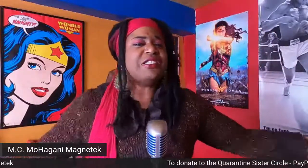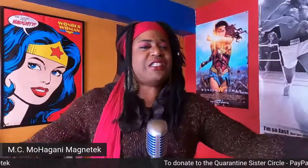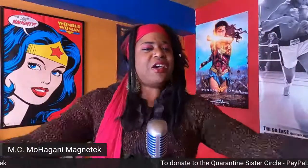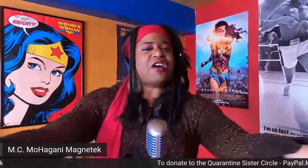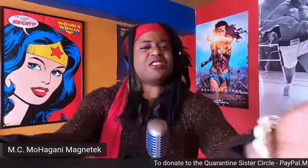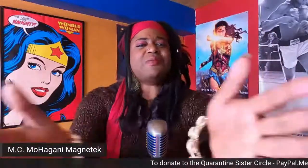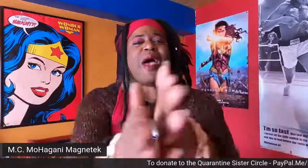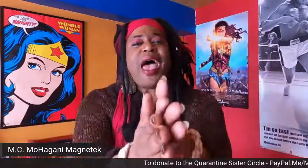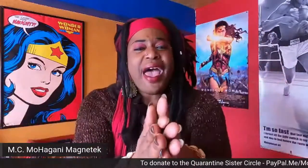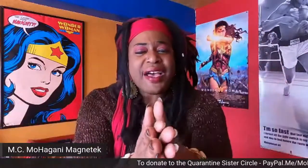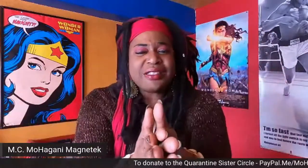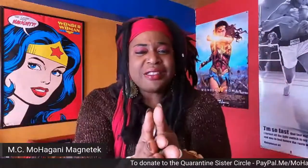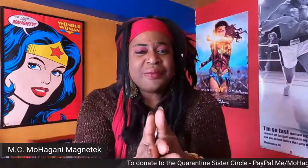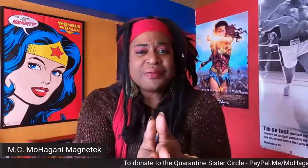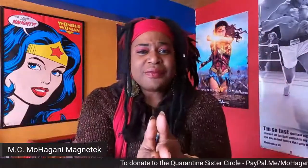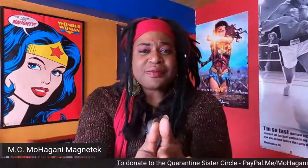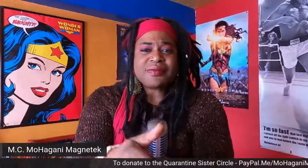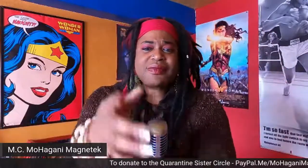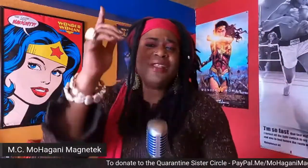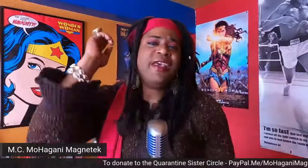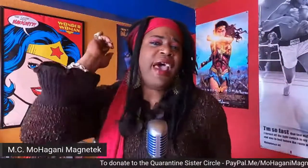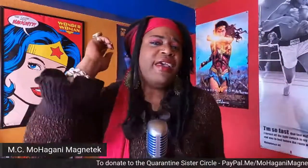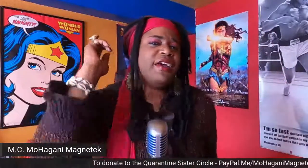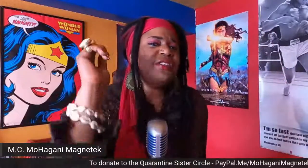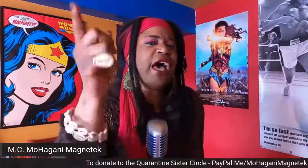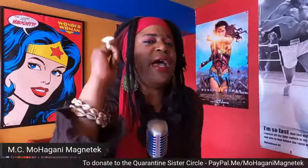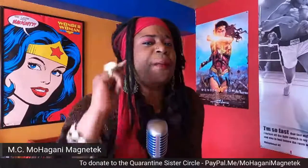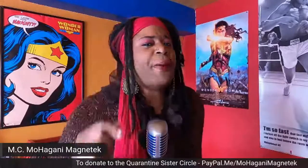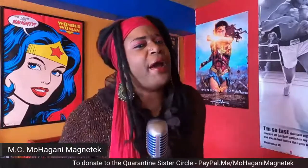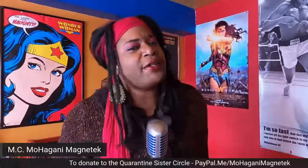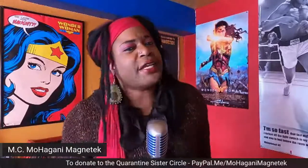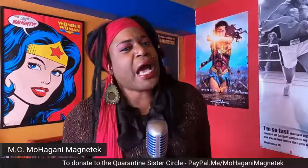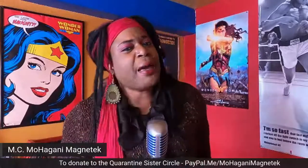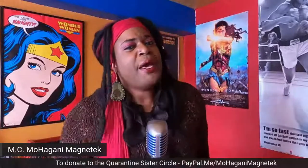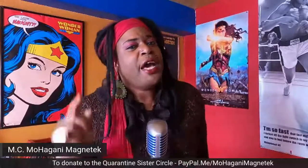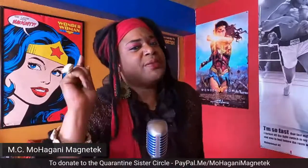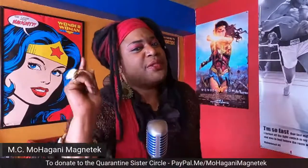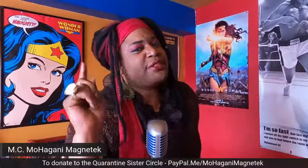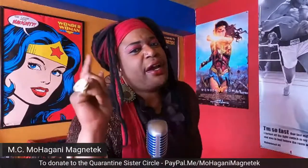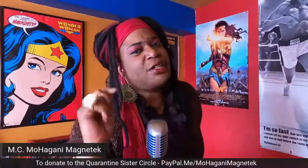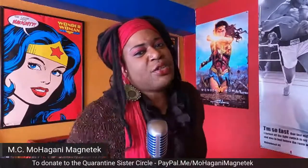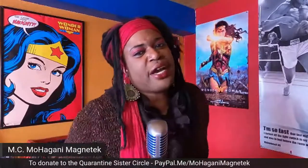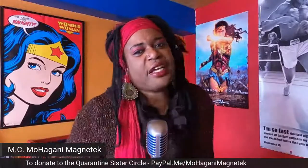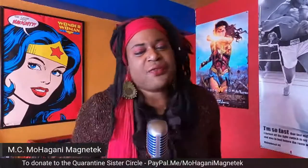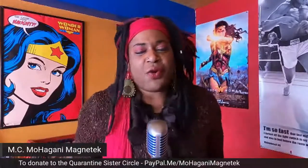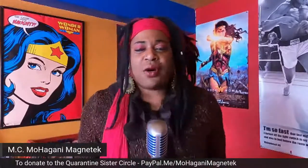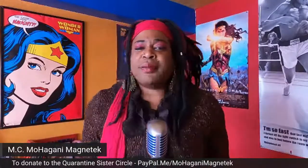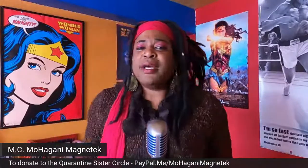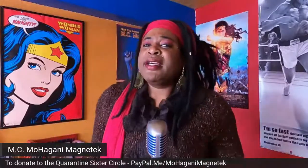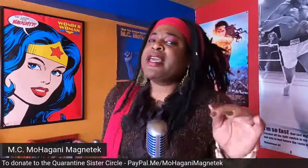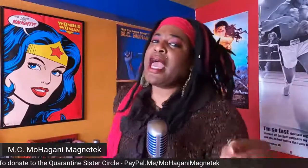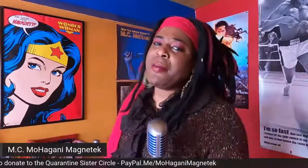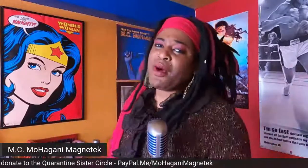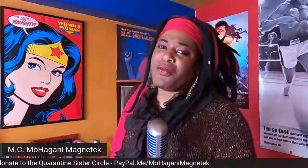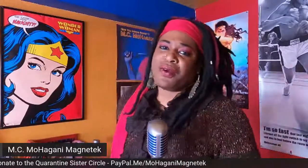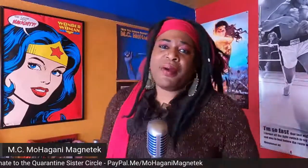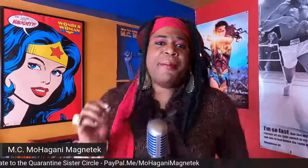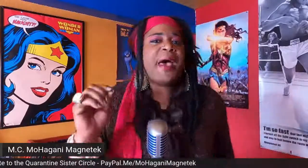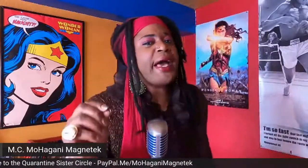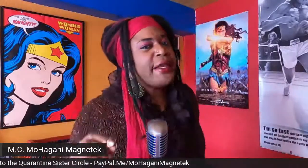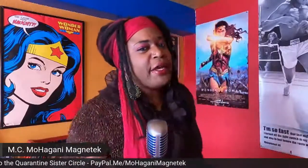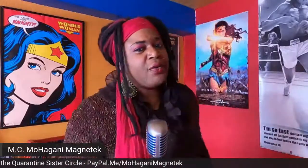It's like She-Hulk smash. And your entire paradigm has been terror transformed. Game